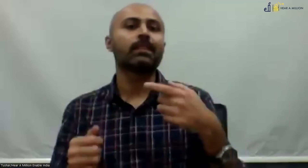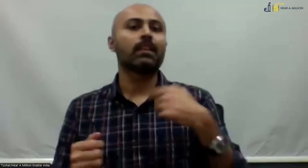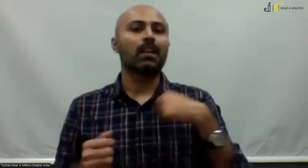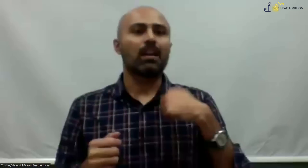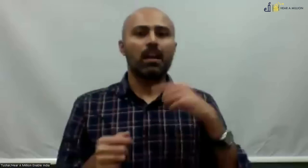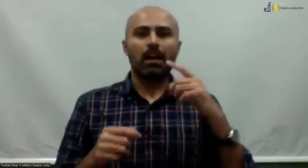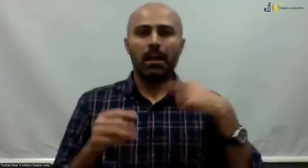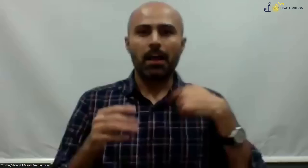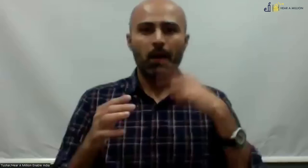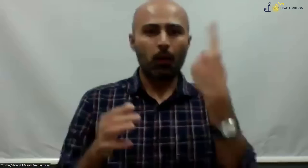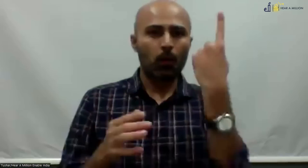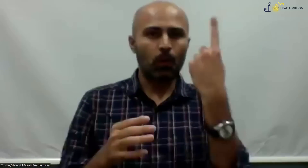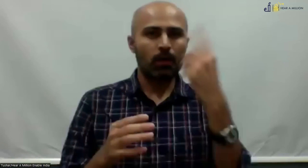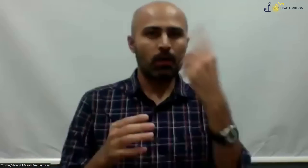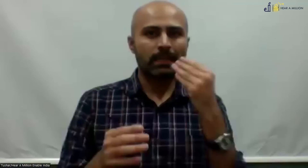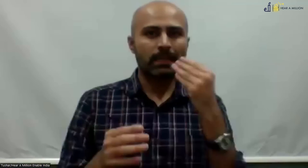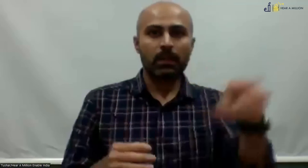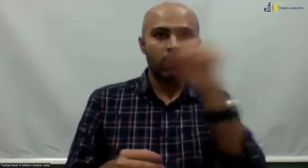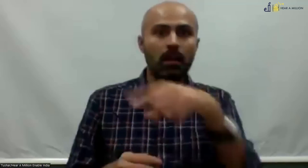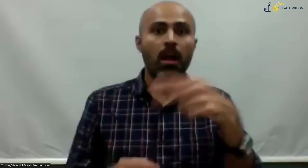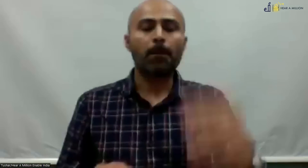under Enable India.